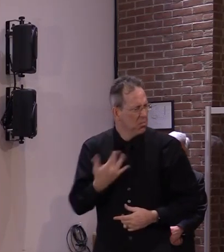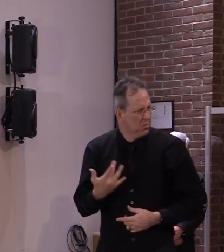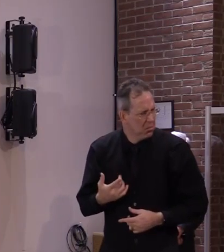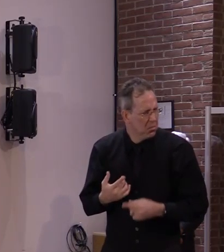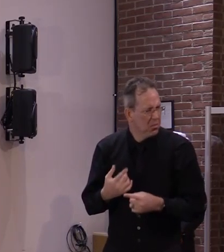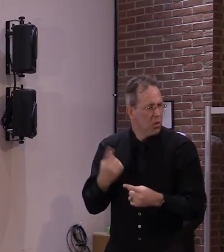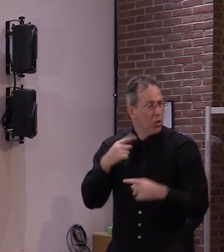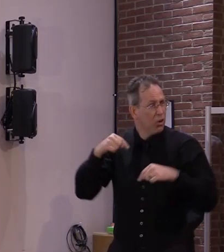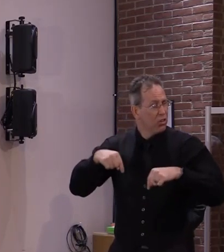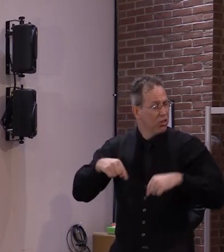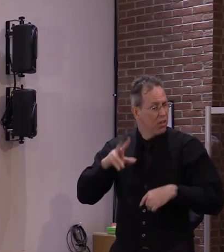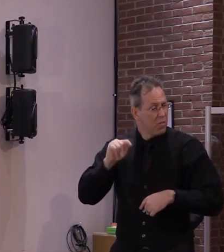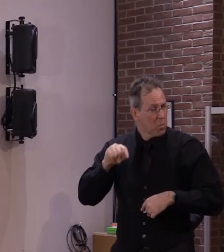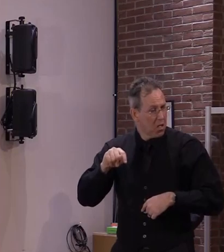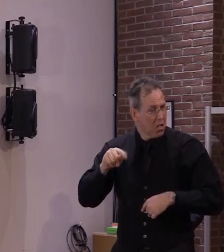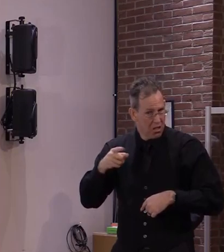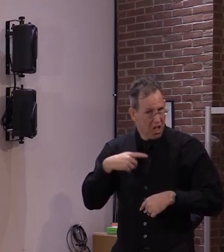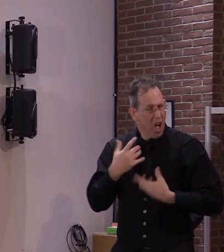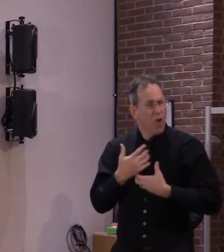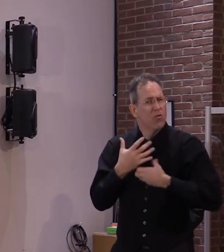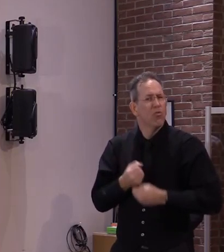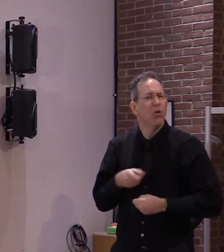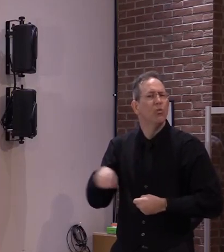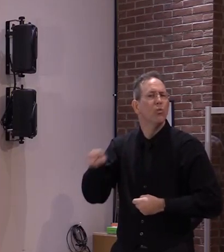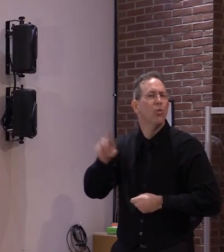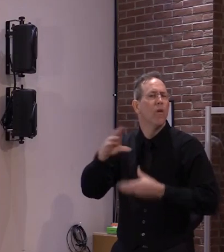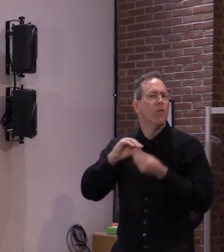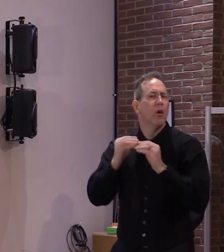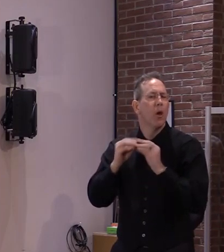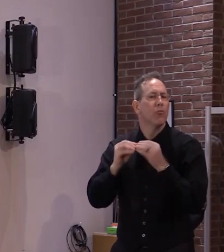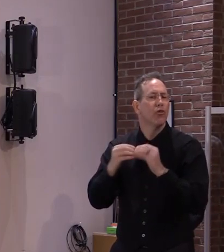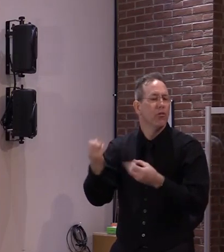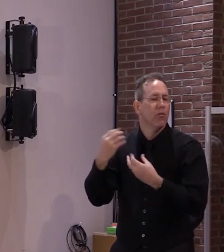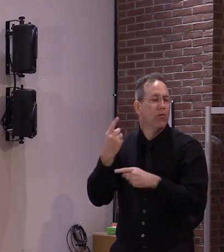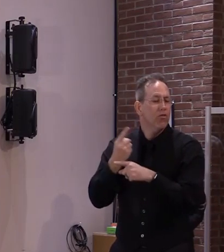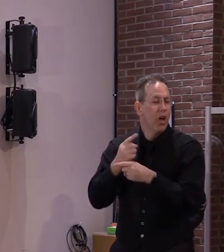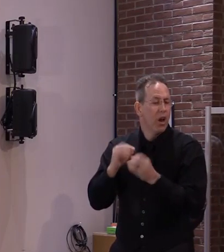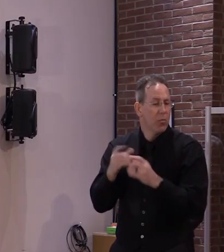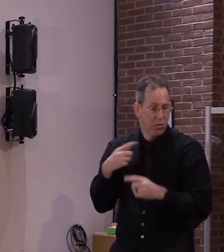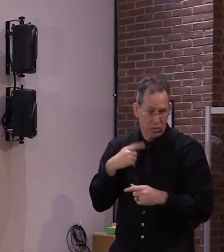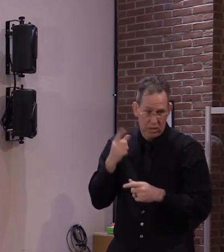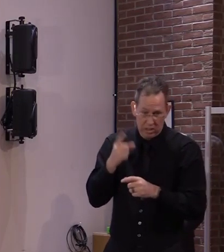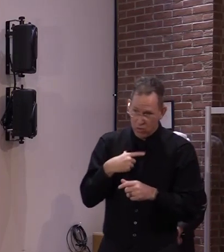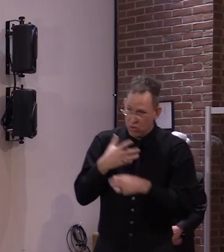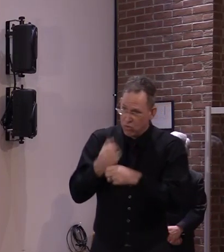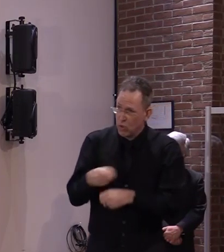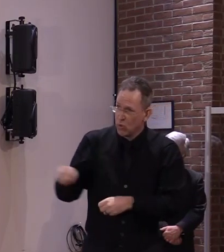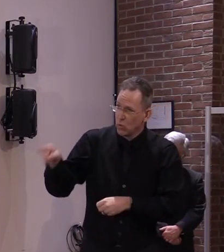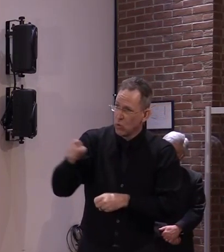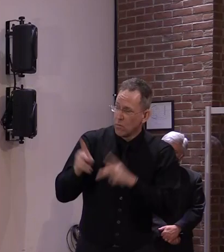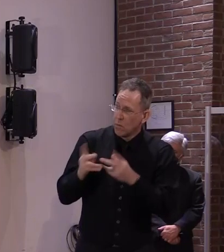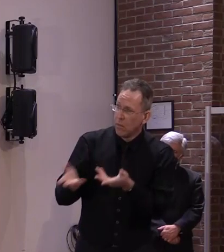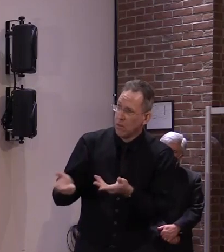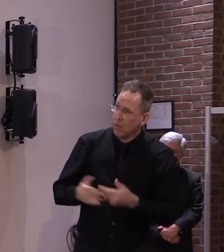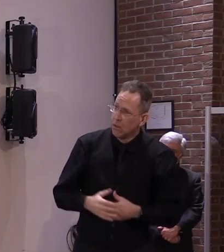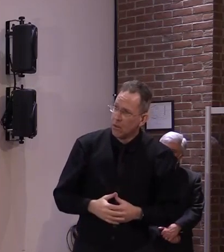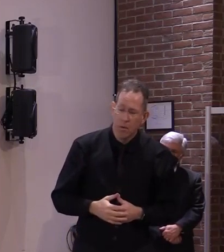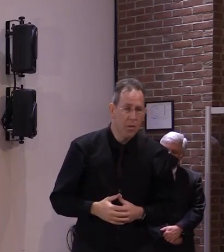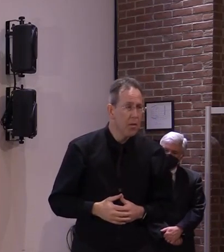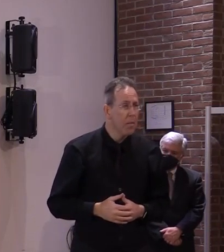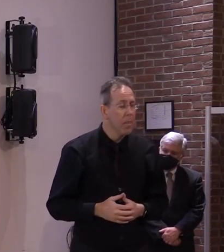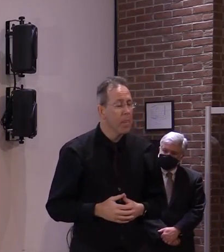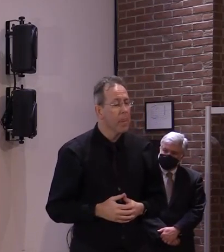numbers to confirm what's being reported? That's a bit more complicated in New